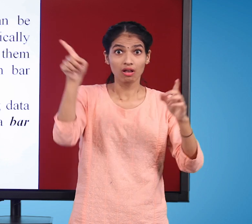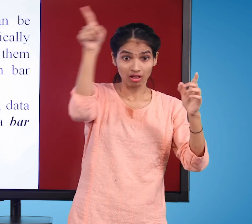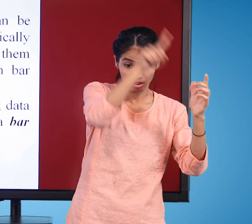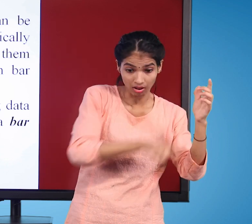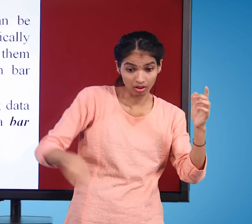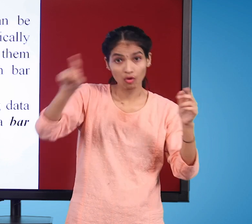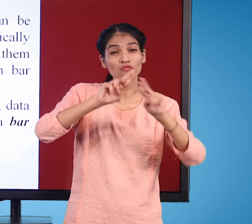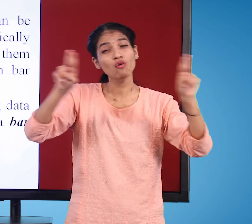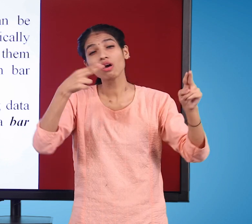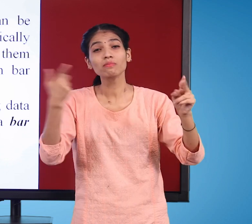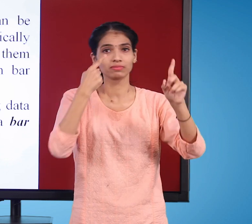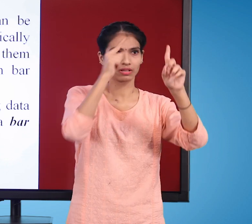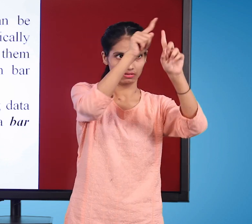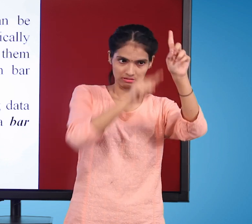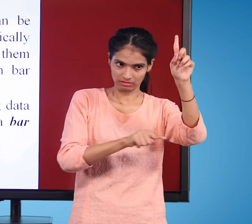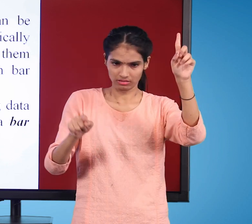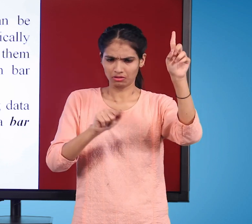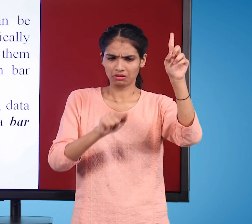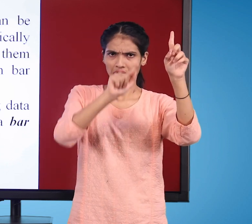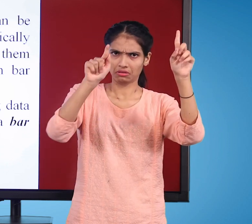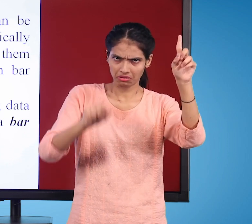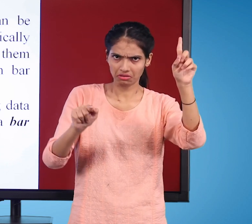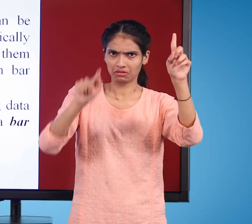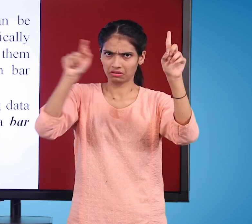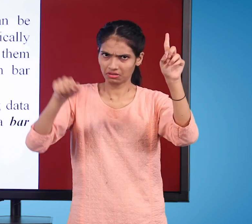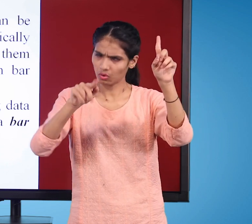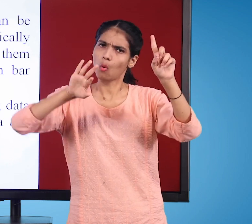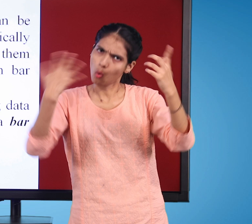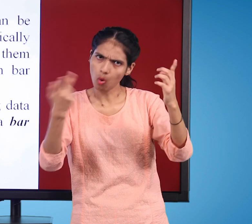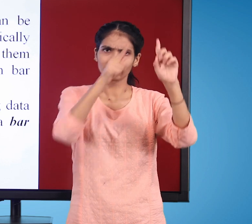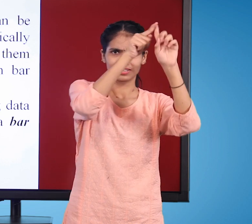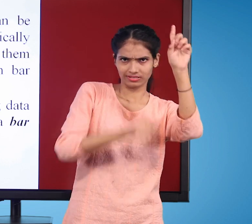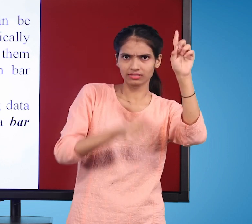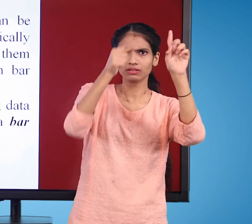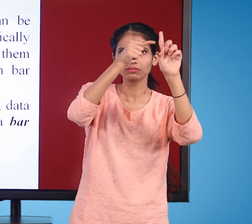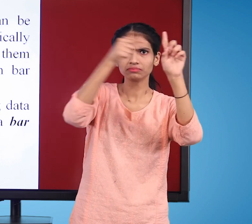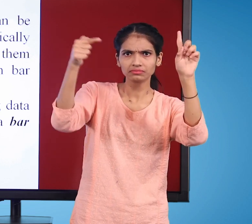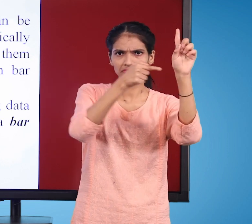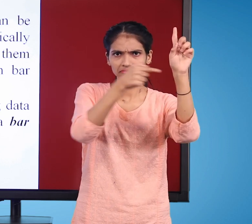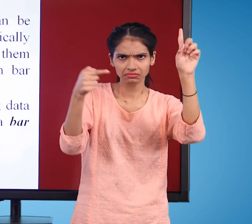Such method of representing data is called a bar diagram or a bar